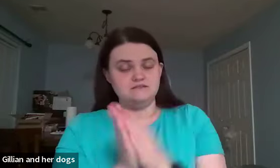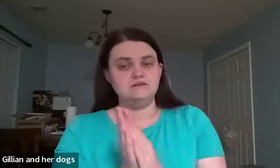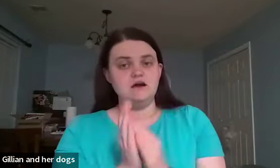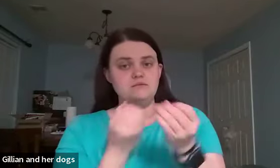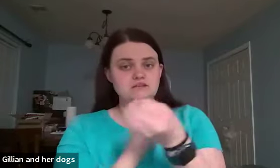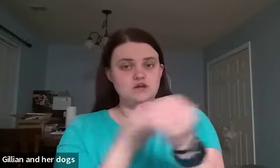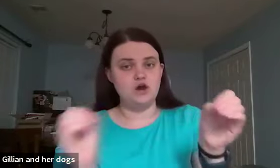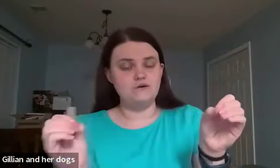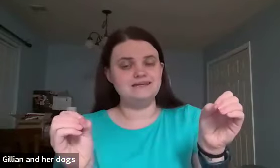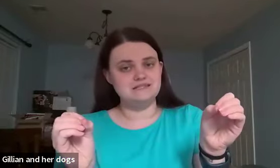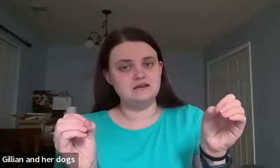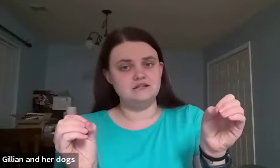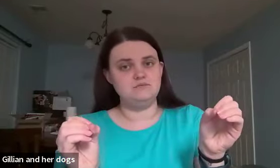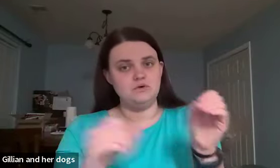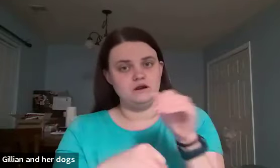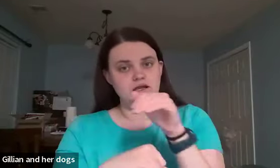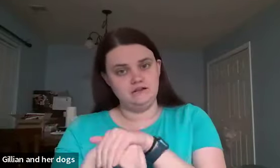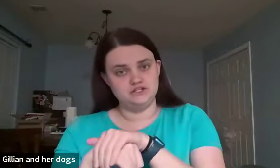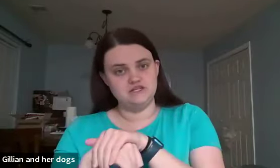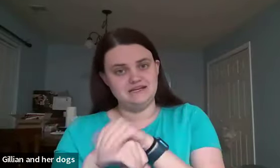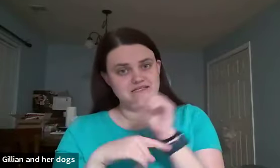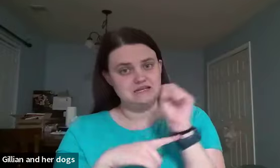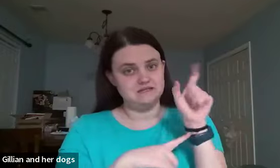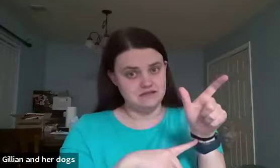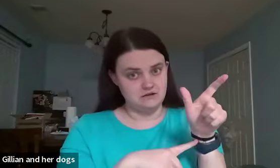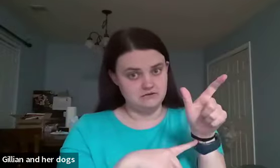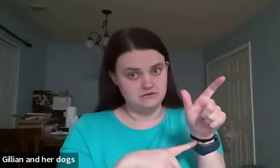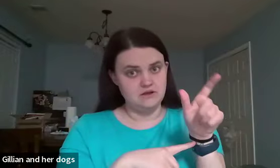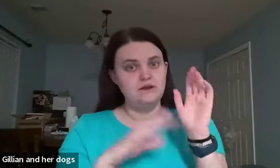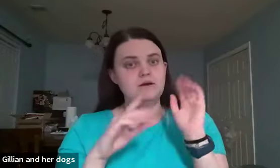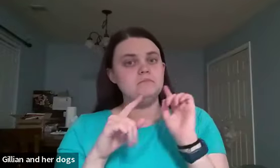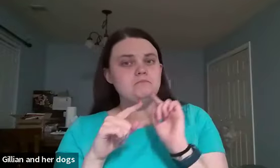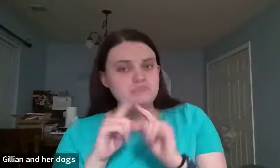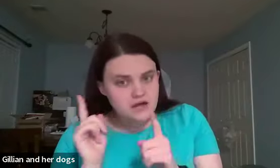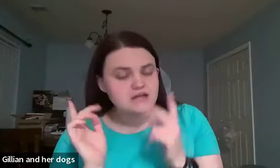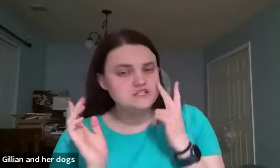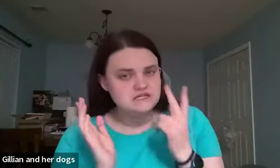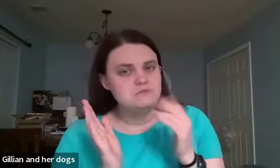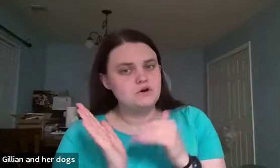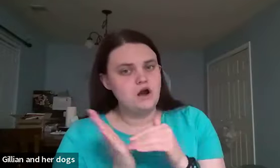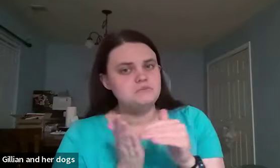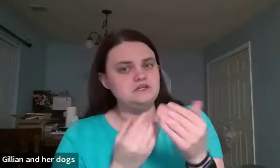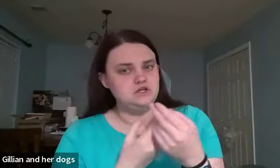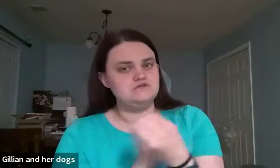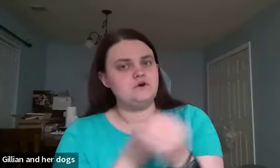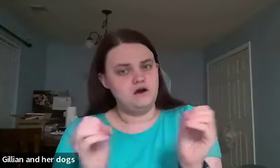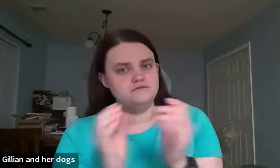office. This O is technically more English than it is ASL. But I do see it more commonly used for